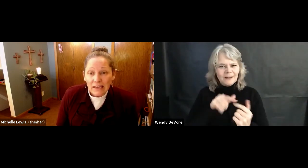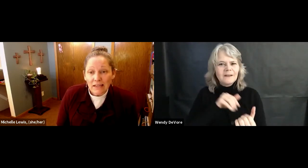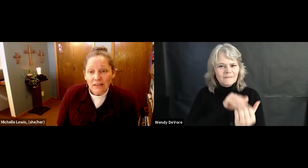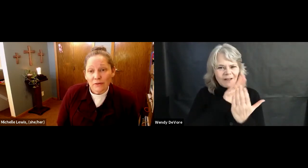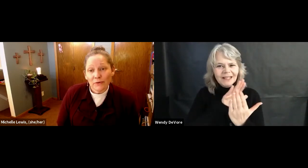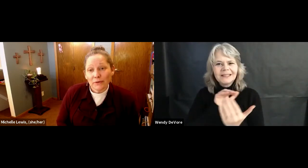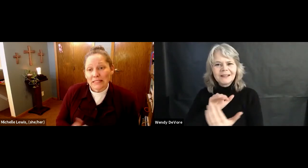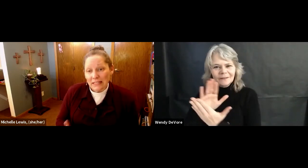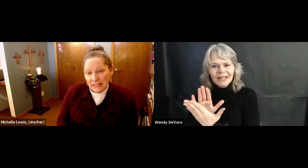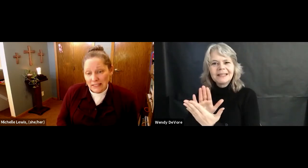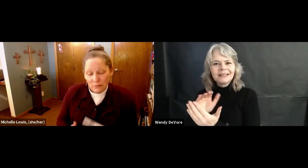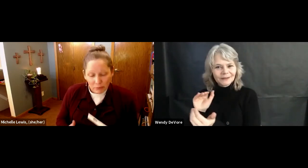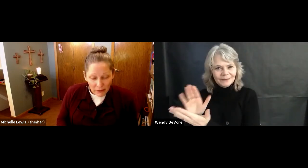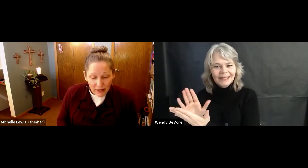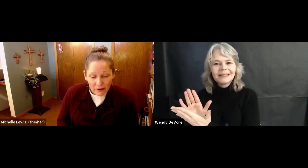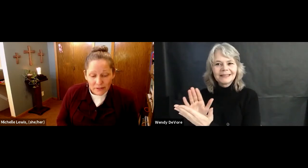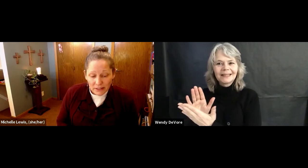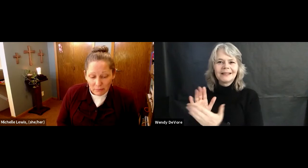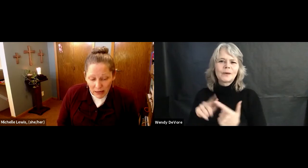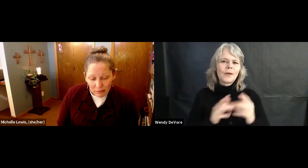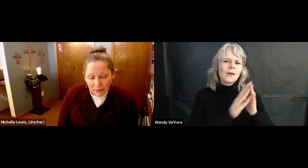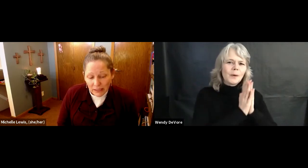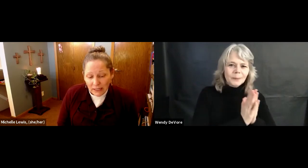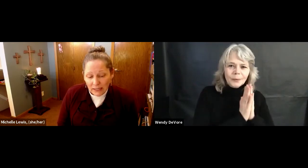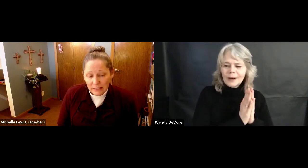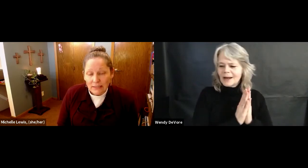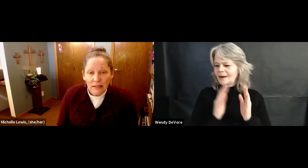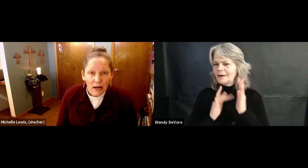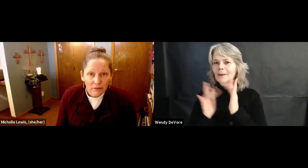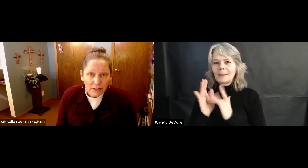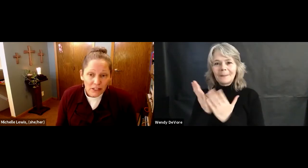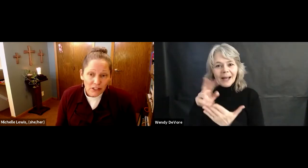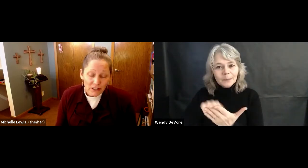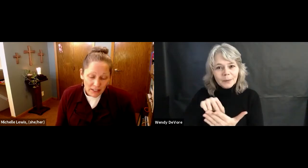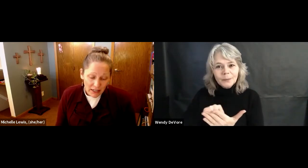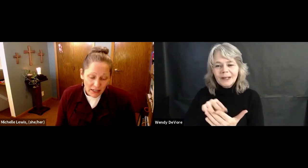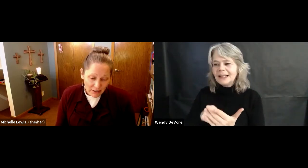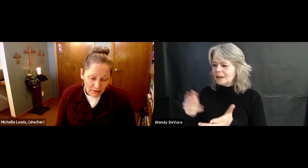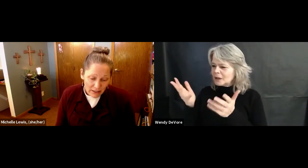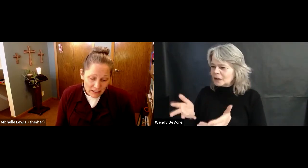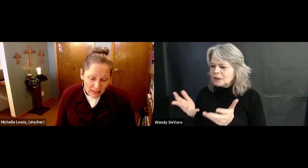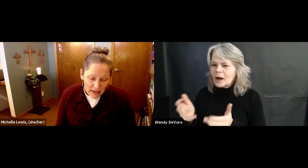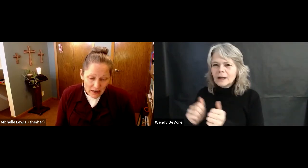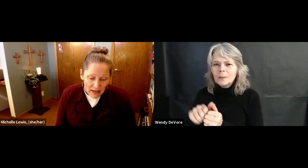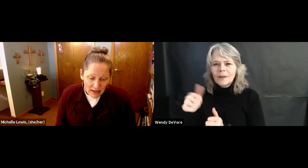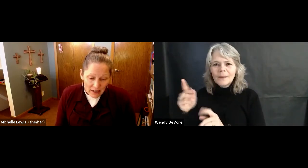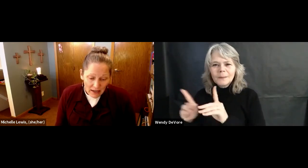And in those things, the prayers and the Bible readings, the conversations and